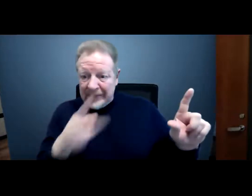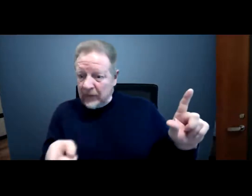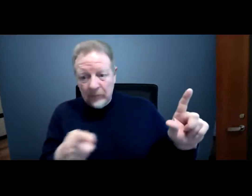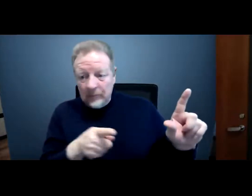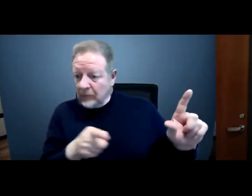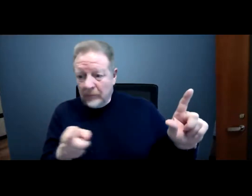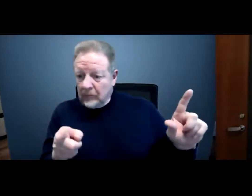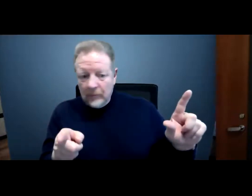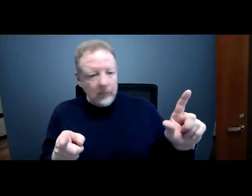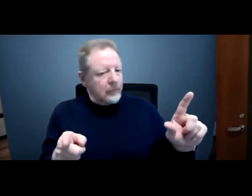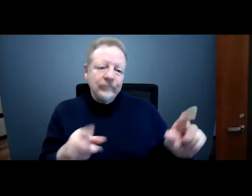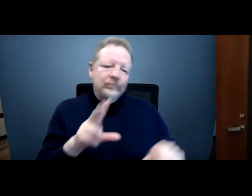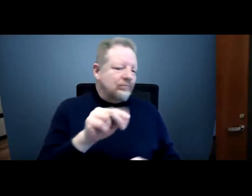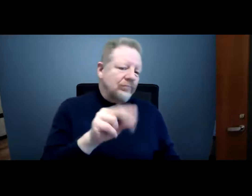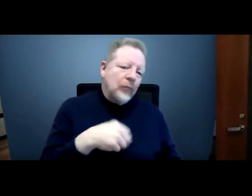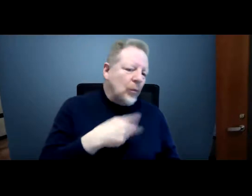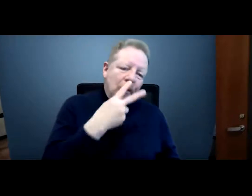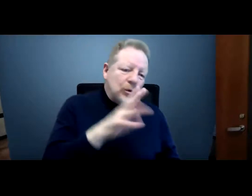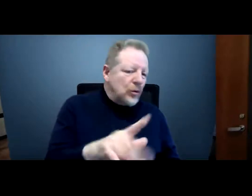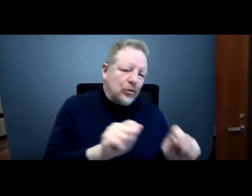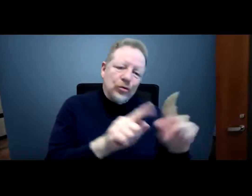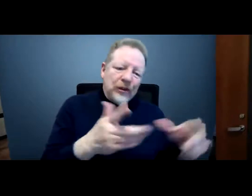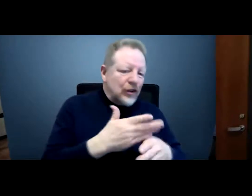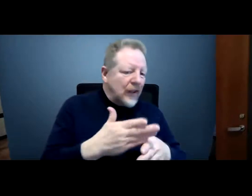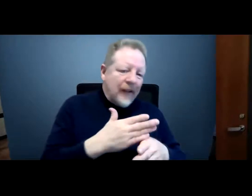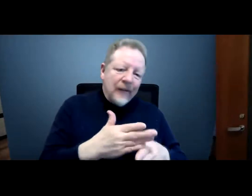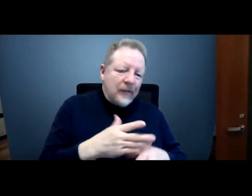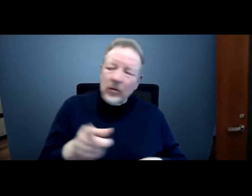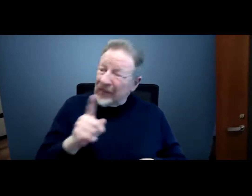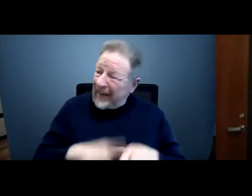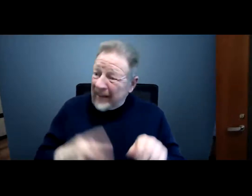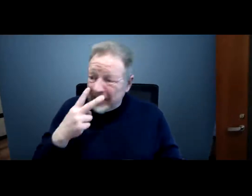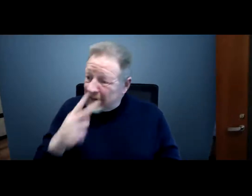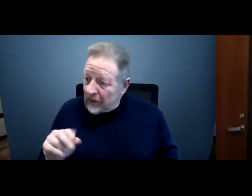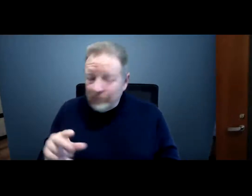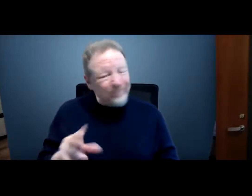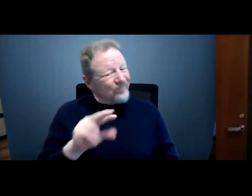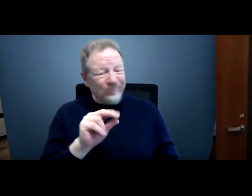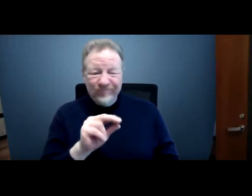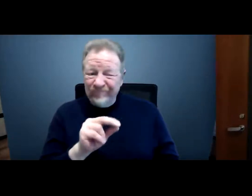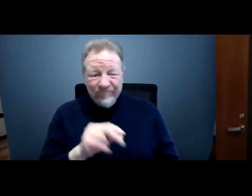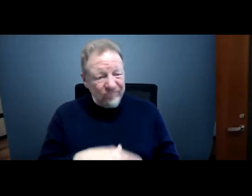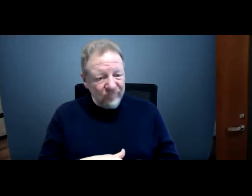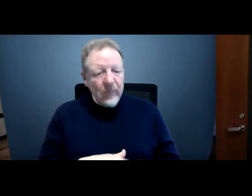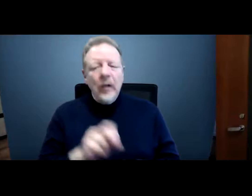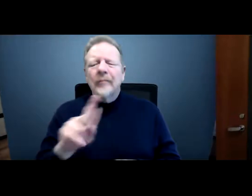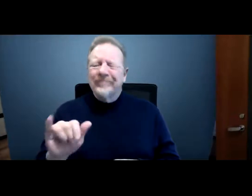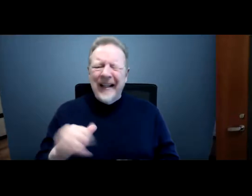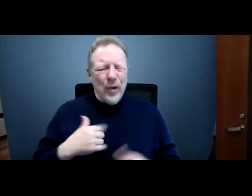We are not seeing screen sharing at this time. You can't see it? All right, I was a little concerned about this